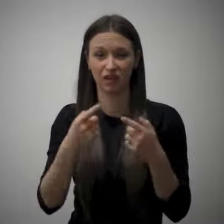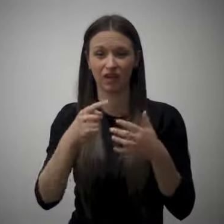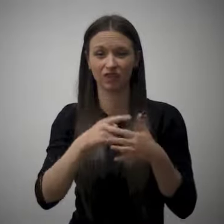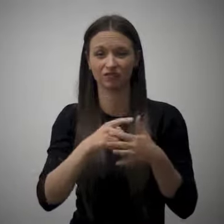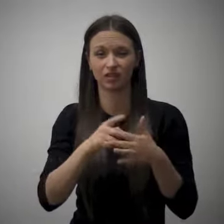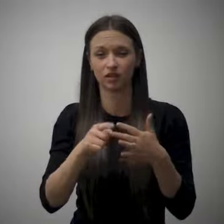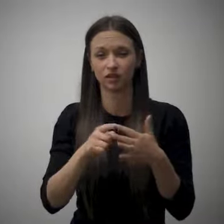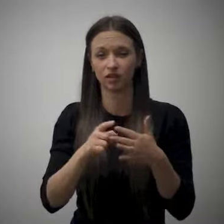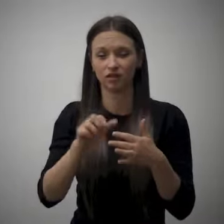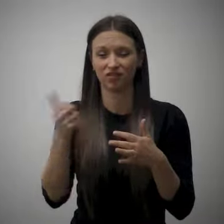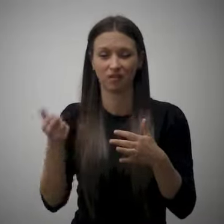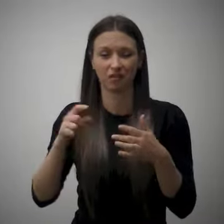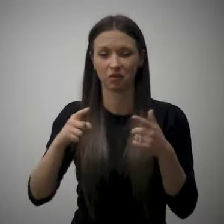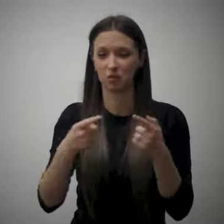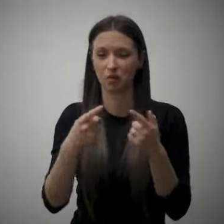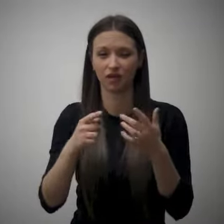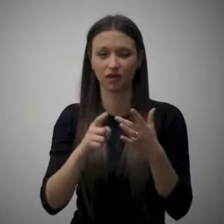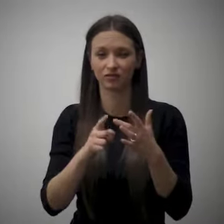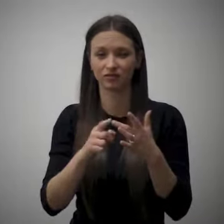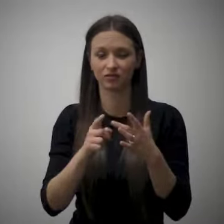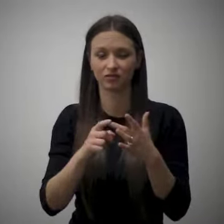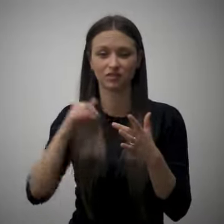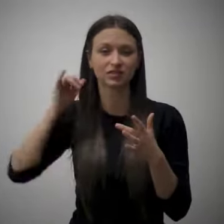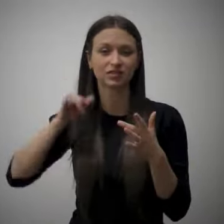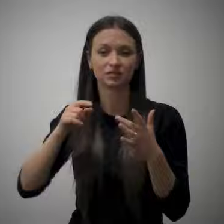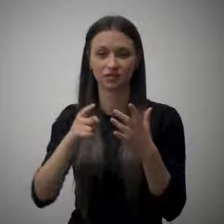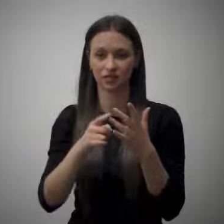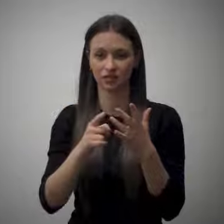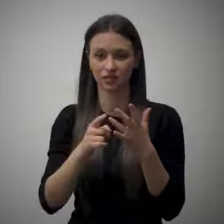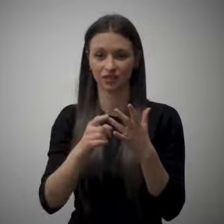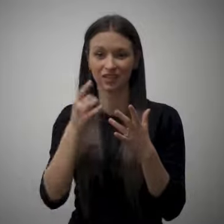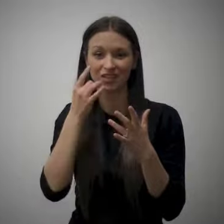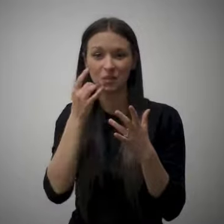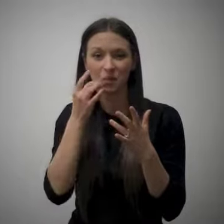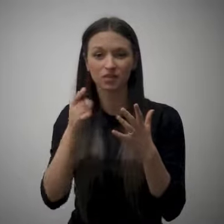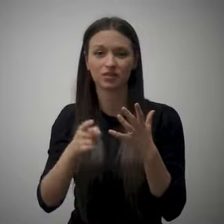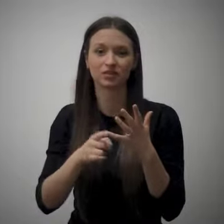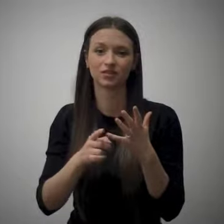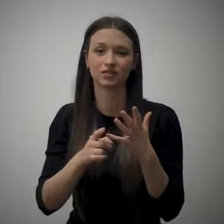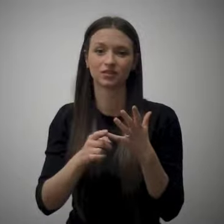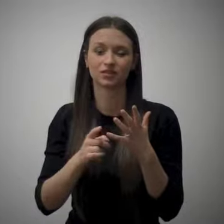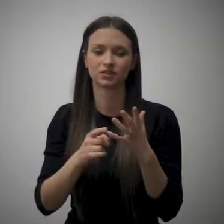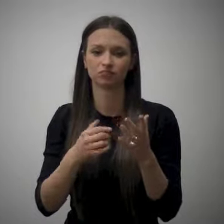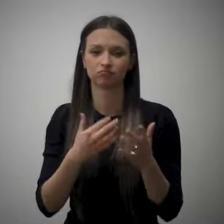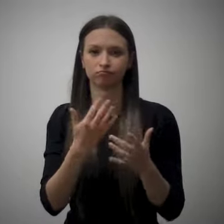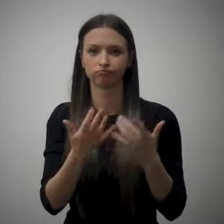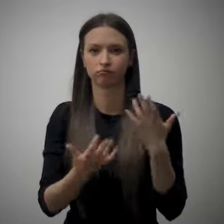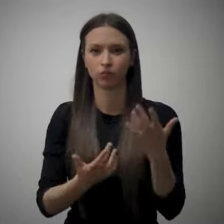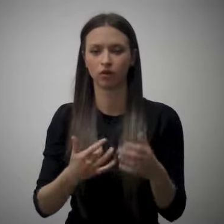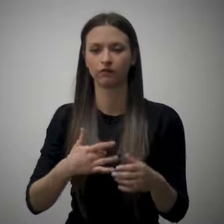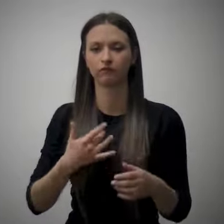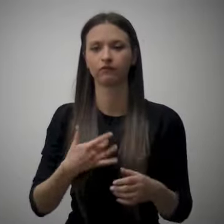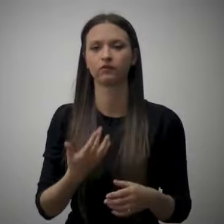nerves, pain, stiffness, numbness, and burning